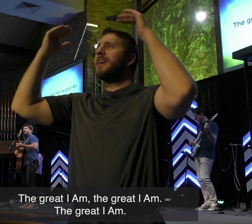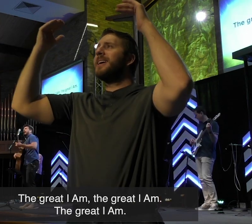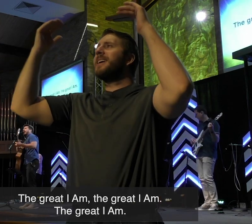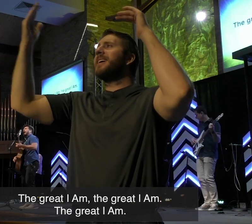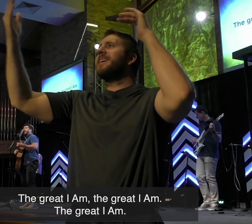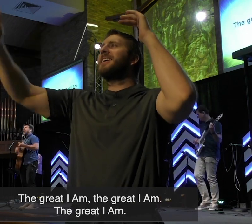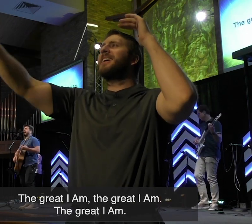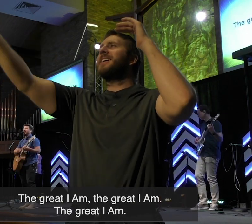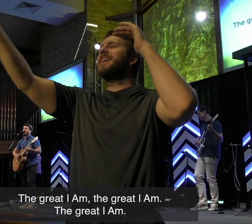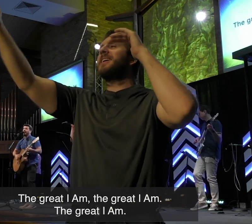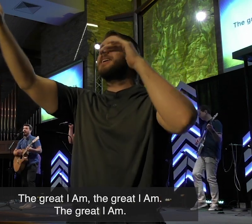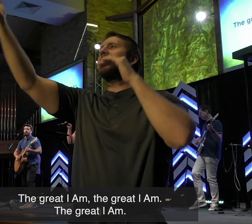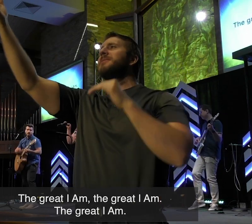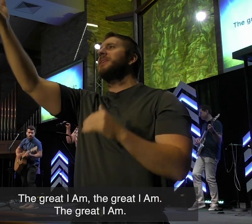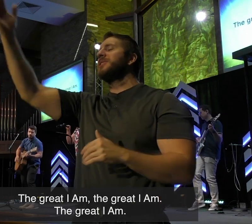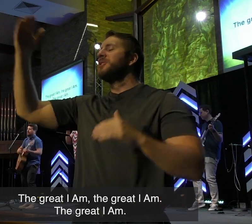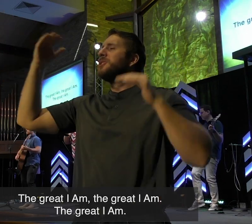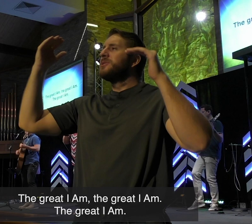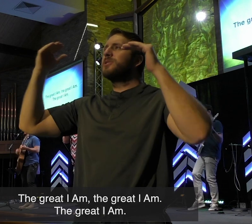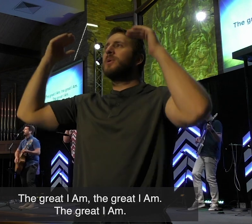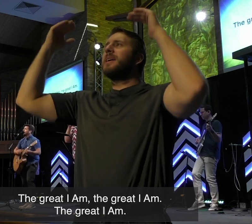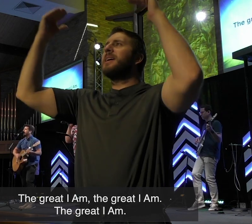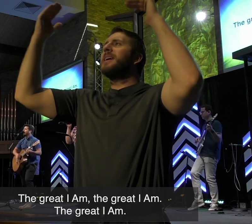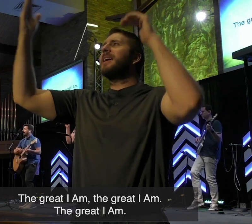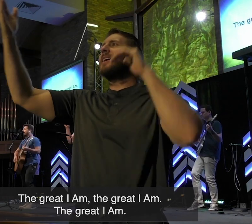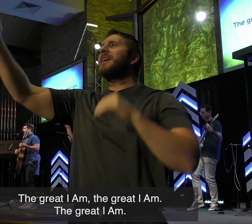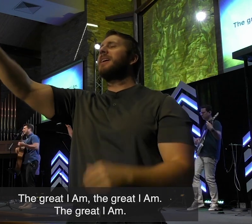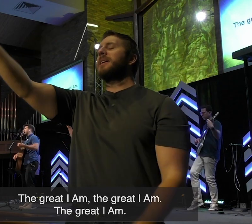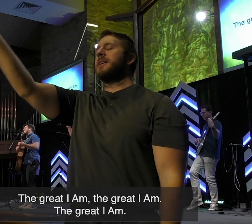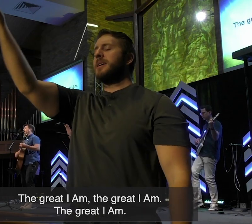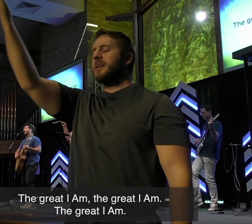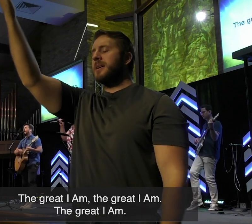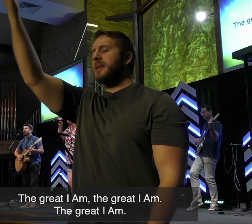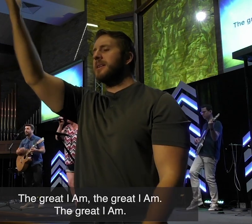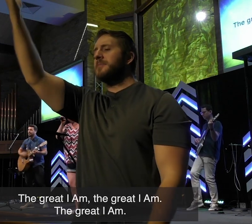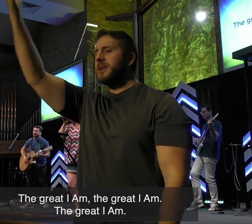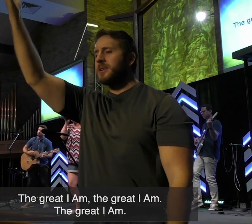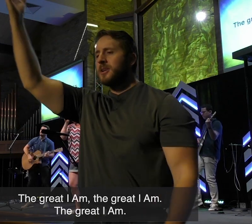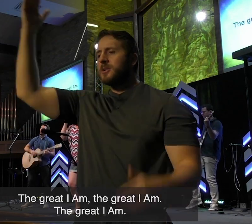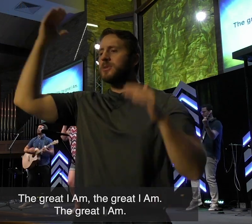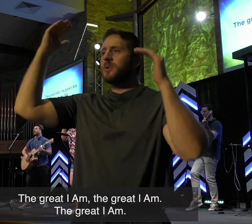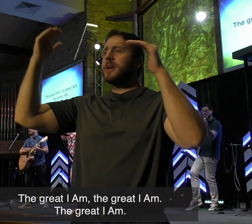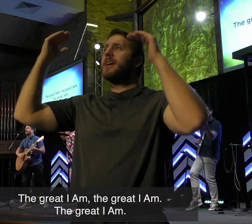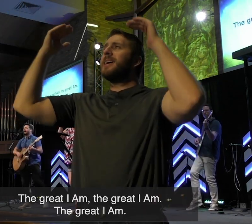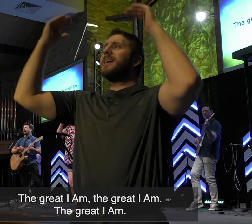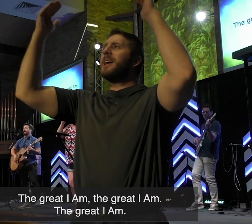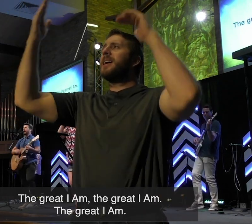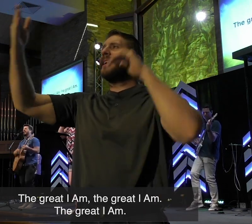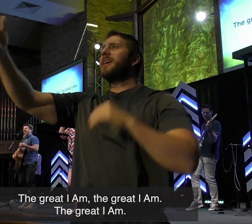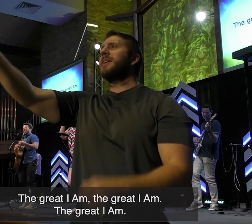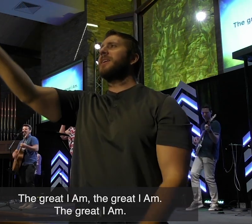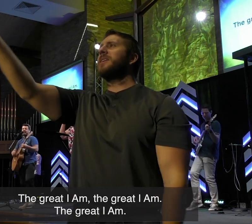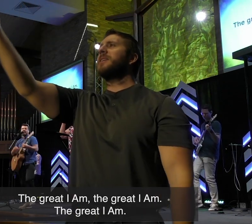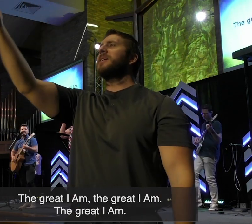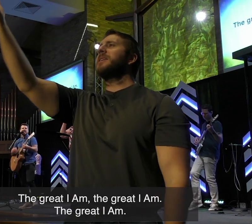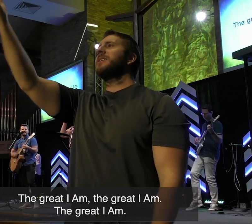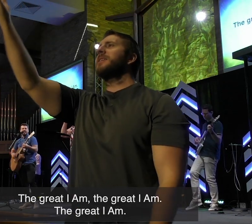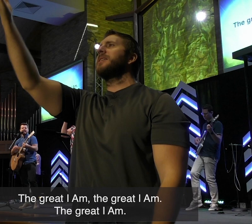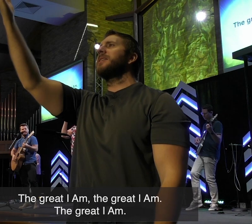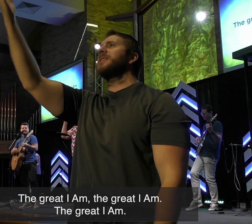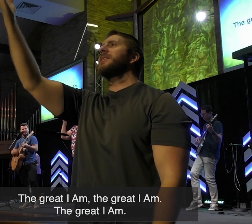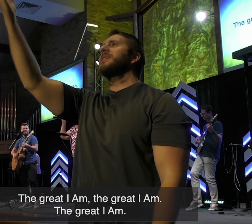The great I am. The great I am. The great I